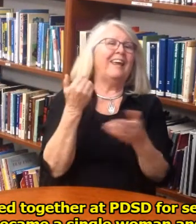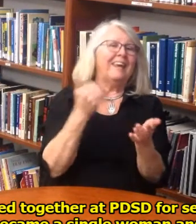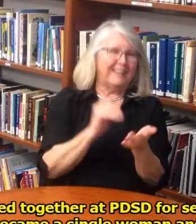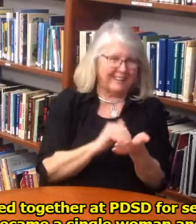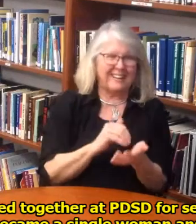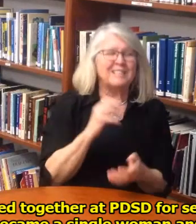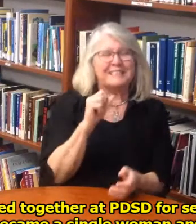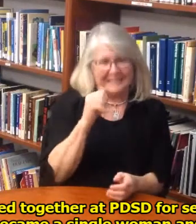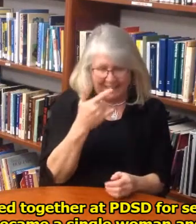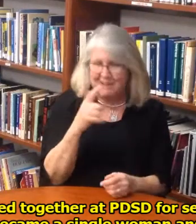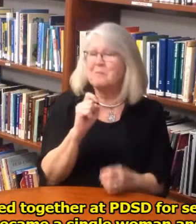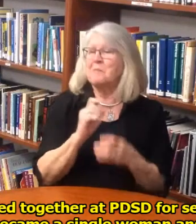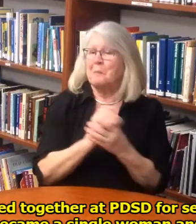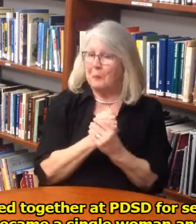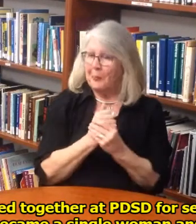woman. And